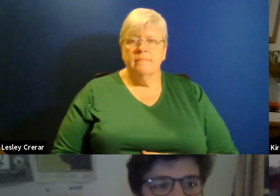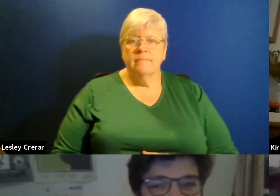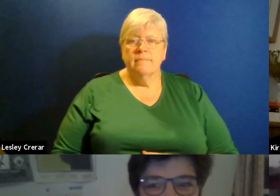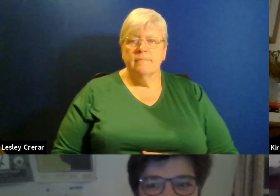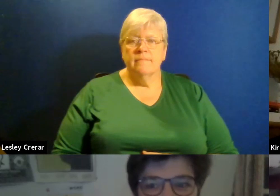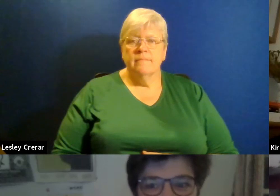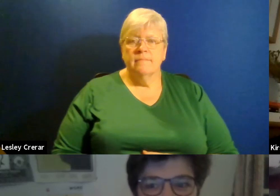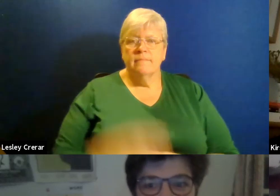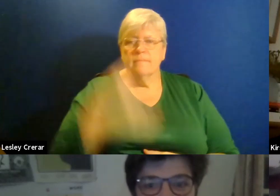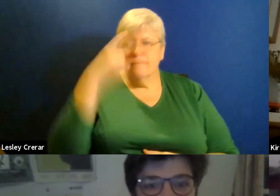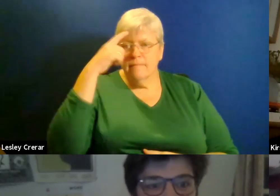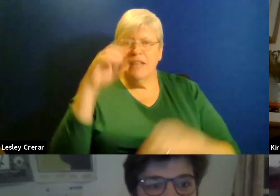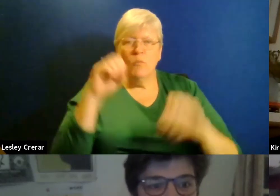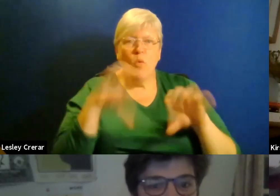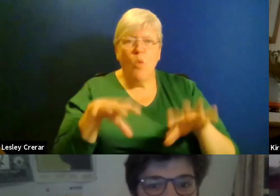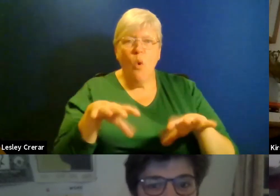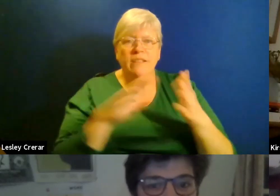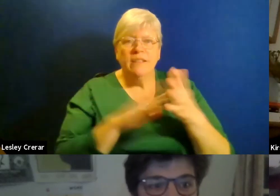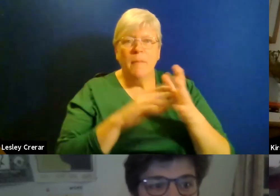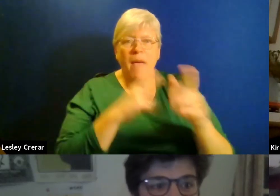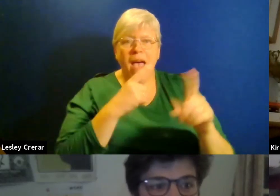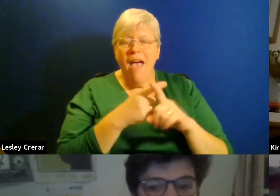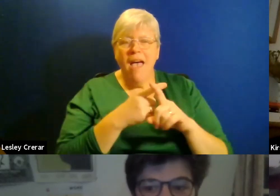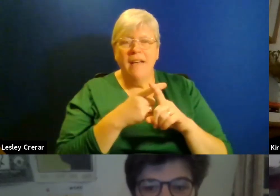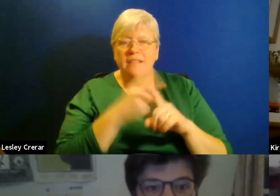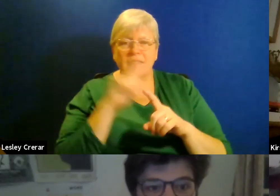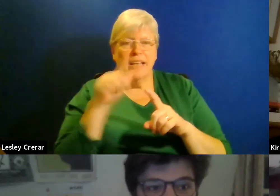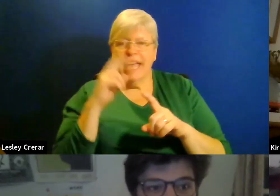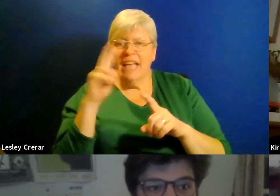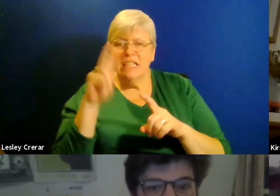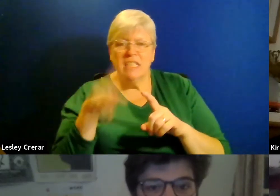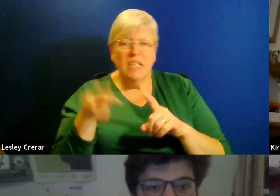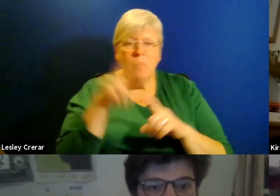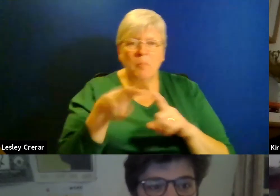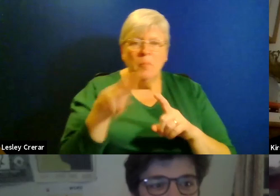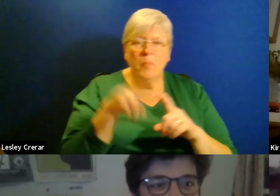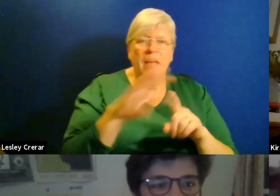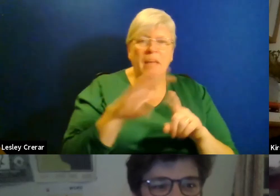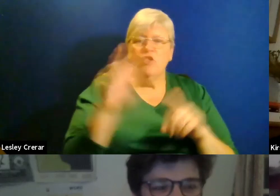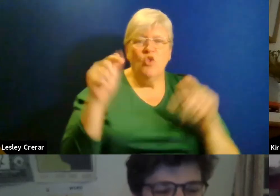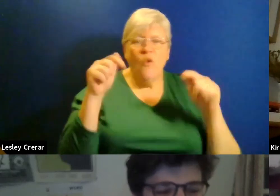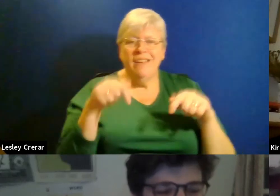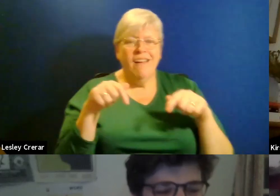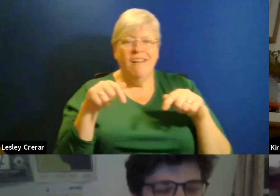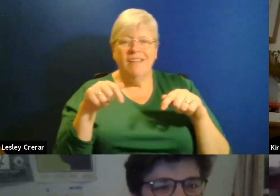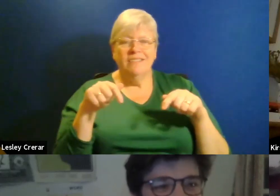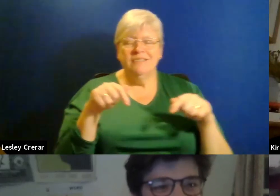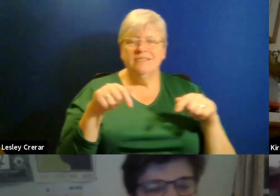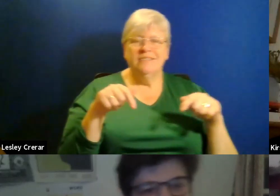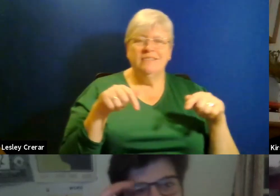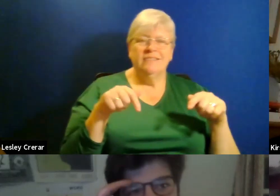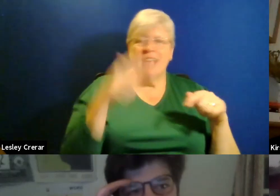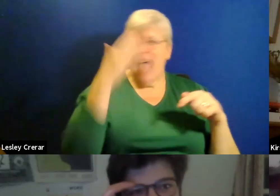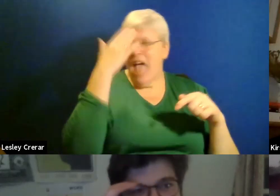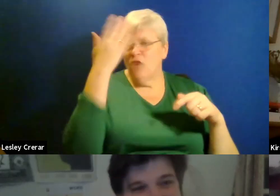Oh, I think we've lost Max. I can't see on my screen. Can anyone else see? No, I think... I don't know the